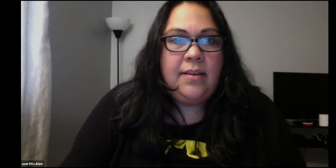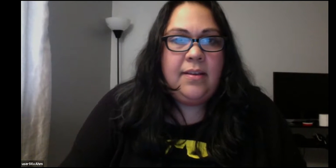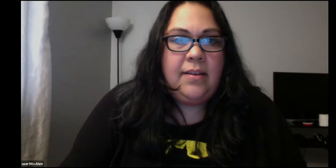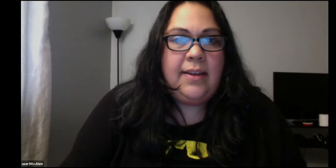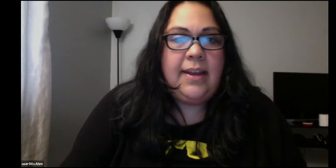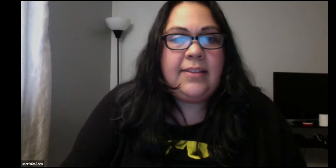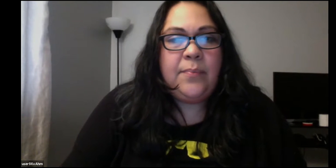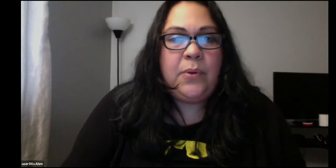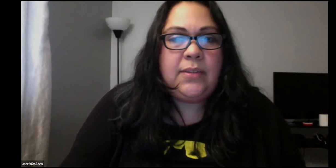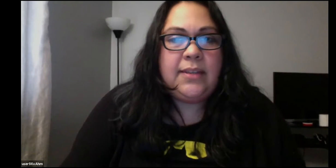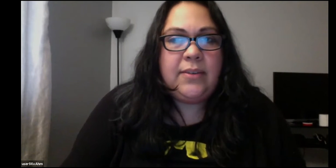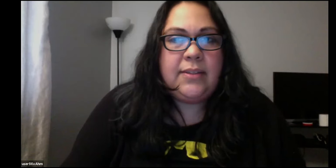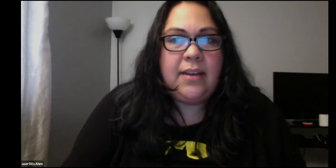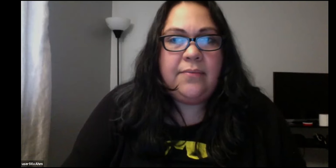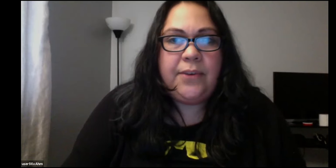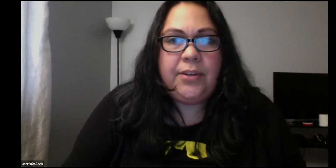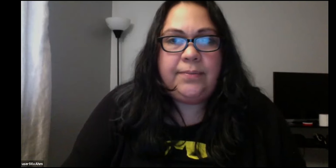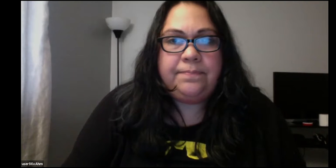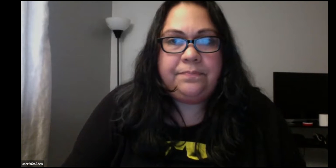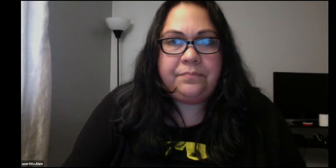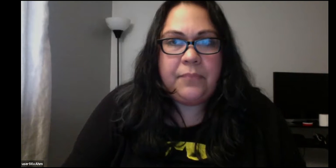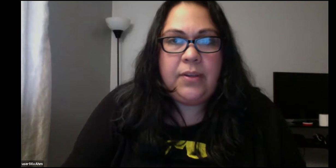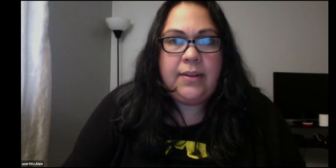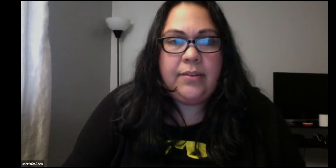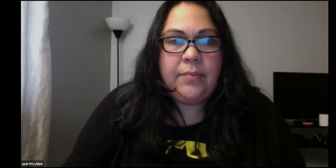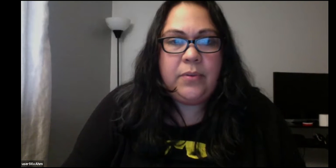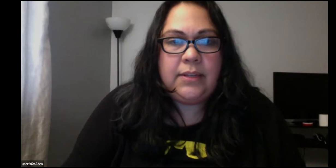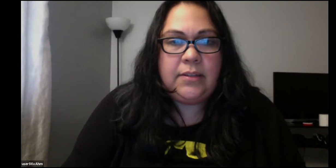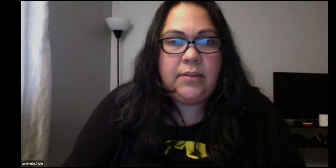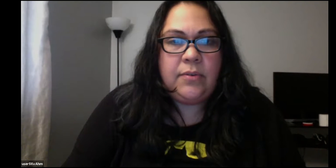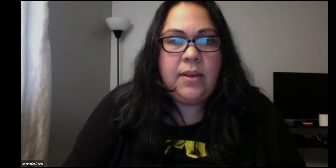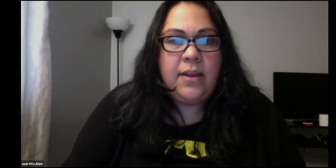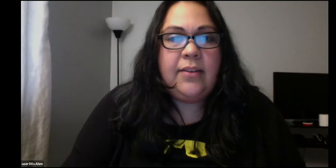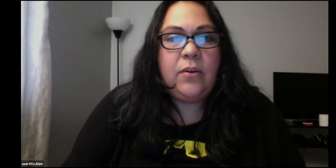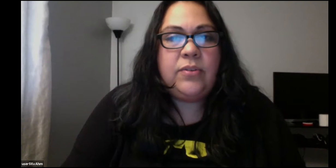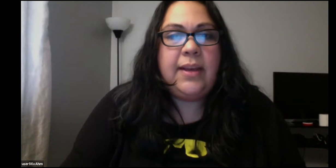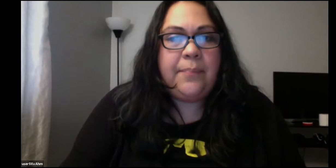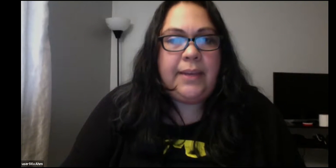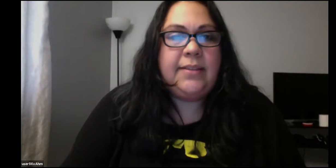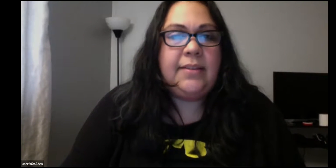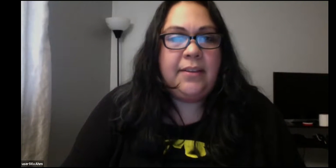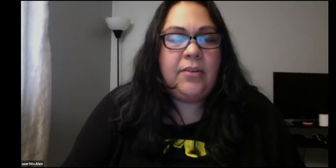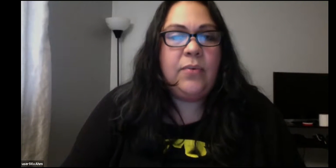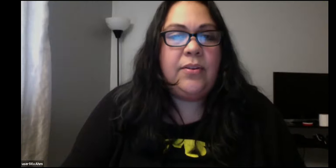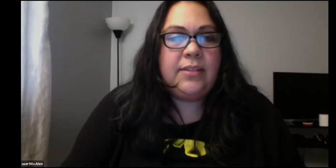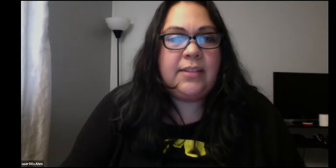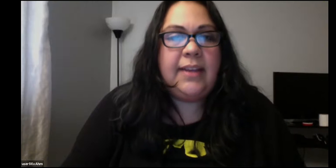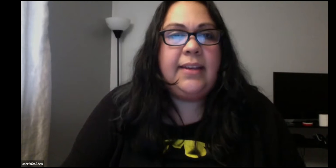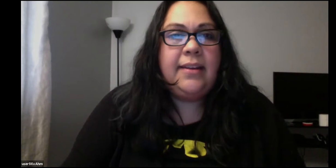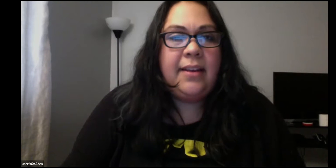And it has some music, so it's kind of fun. You can hear the music too and go to that beat. You know, when you're signing it, try